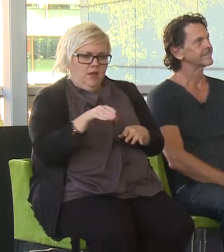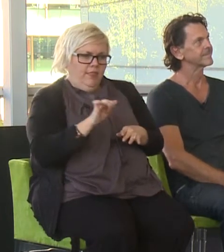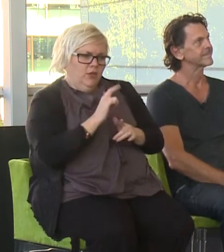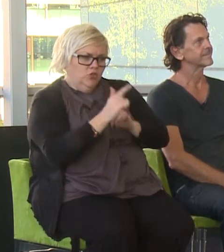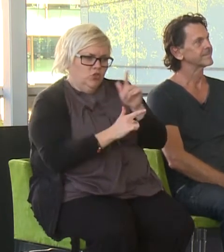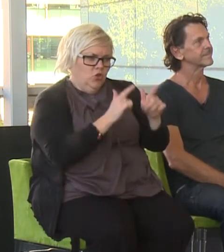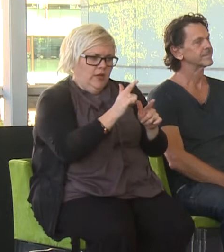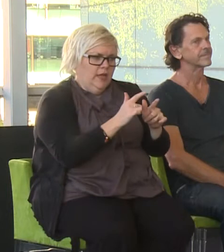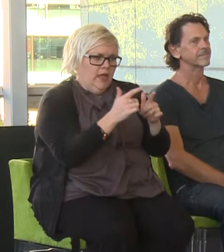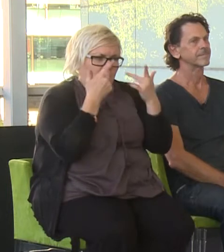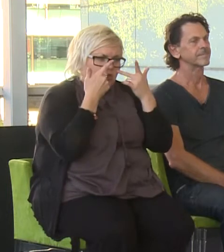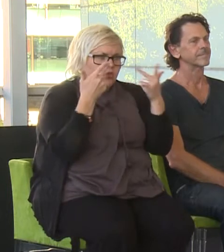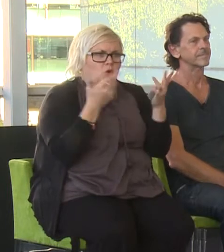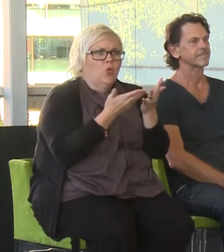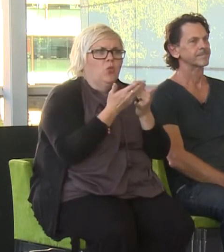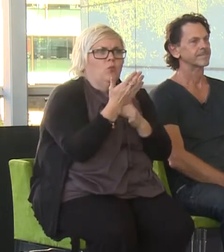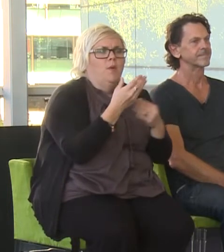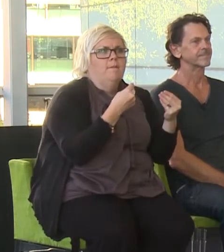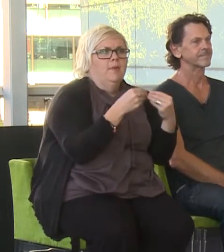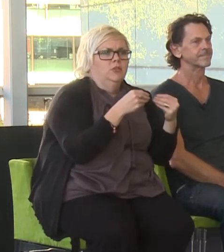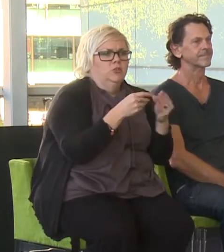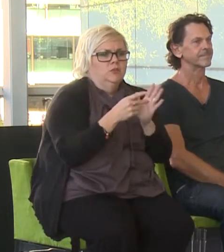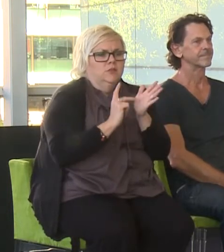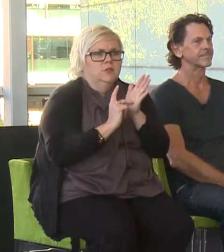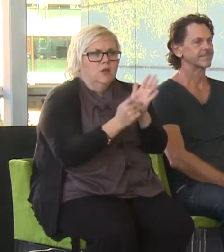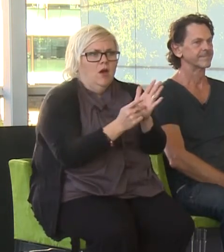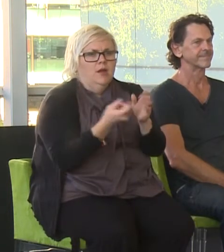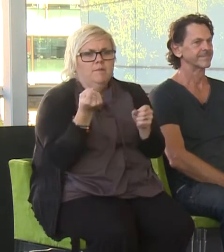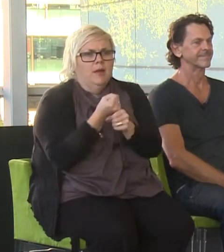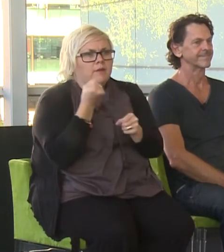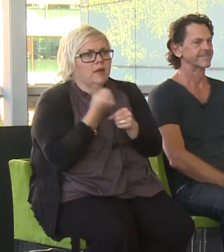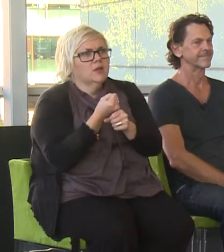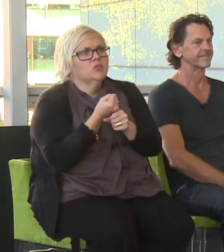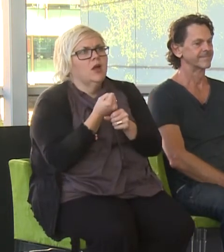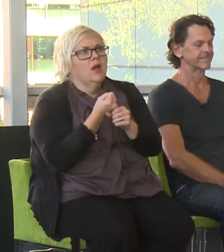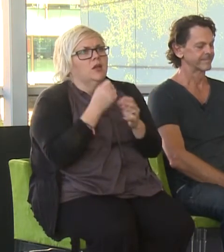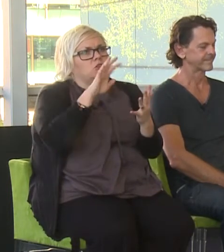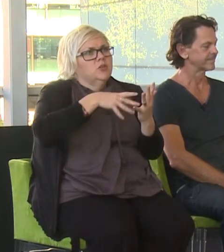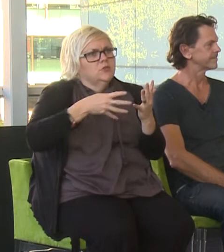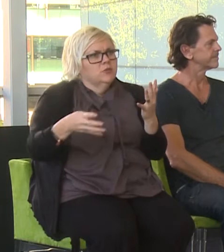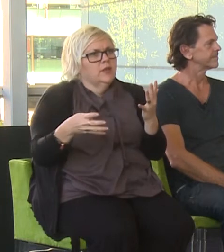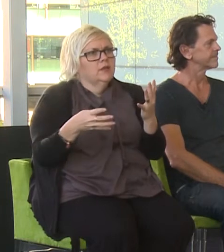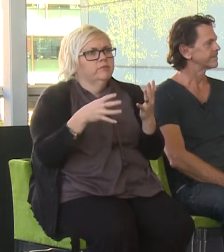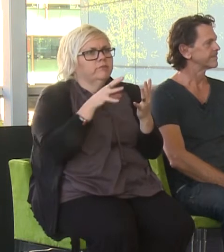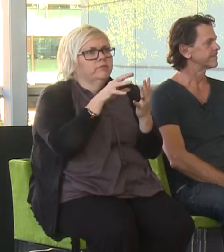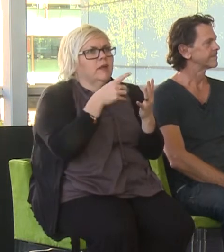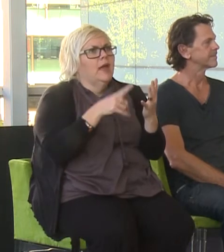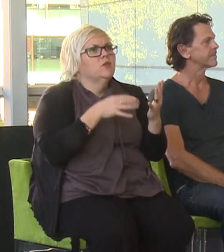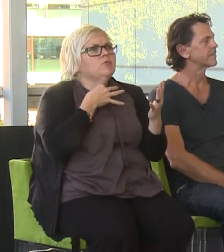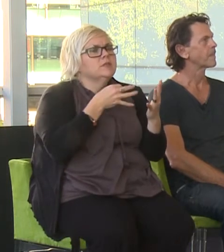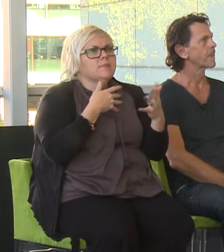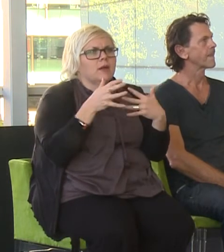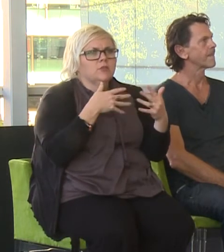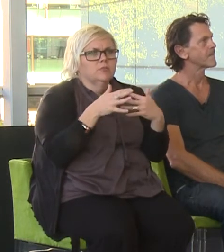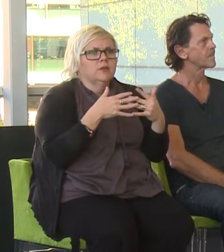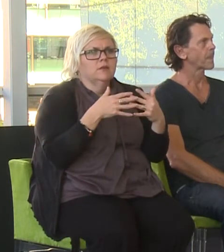those considerations back across the budgeting, design, manufacture, scheduling, and risk management of the prop weapons that